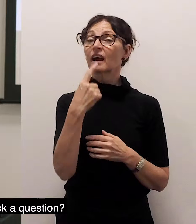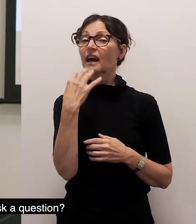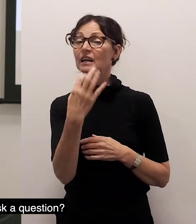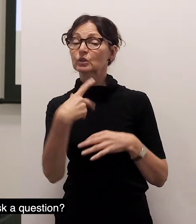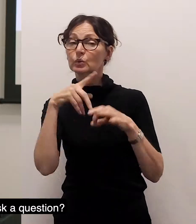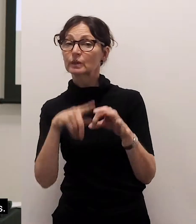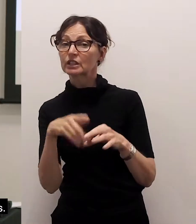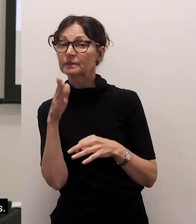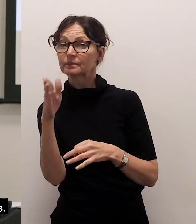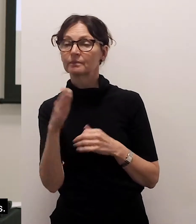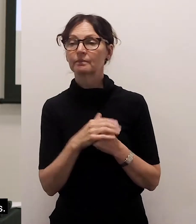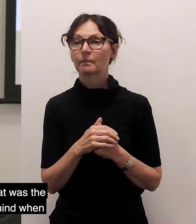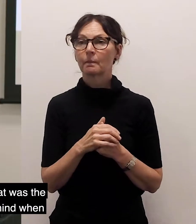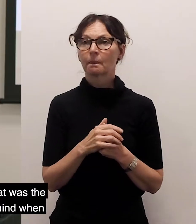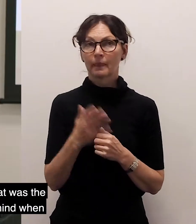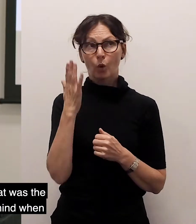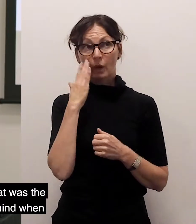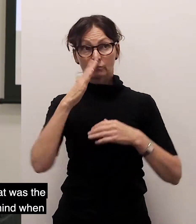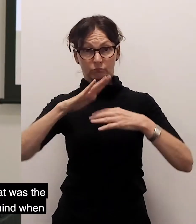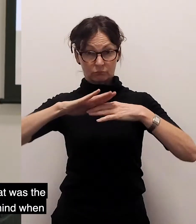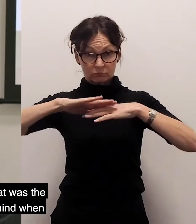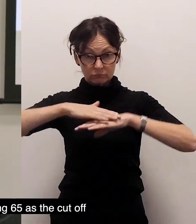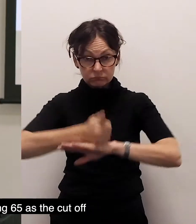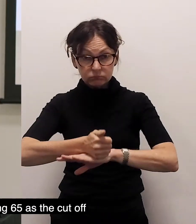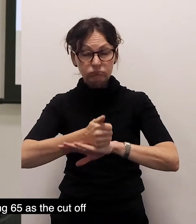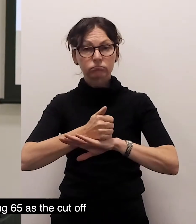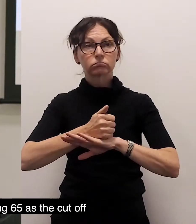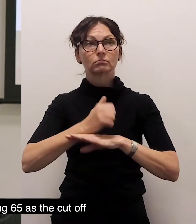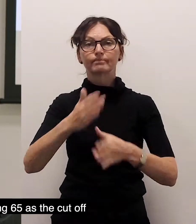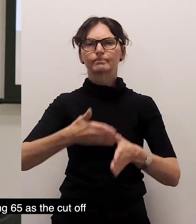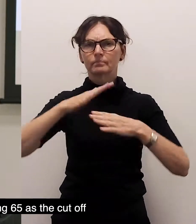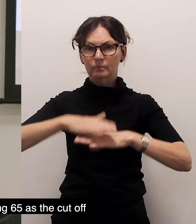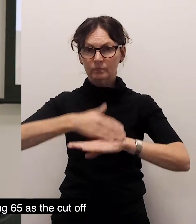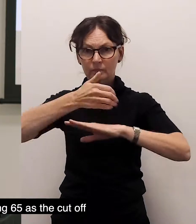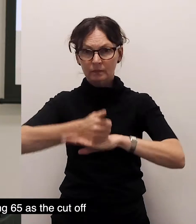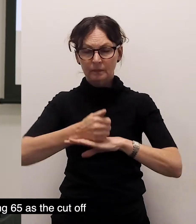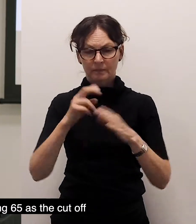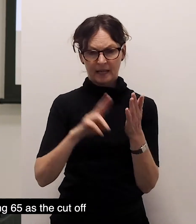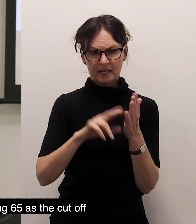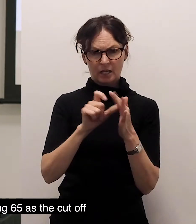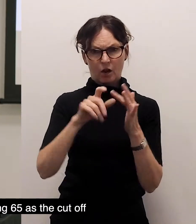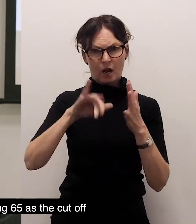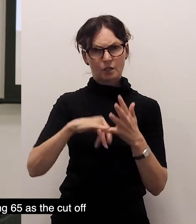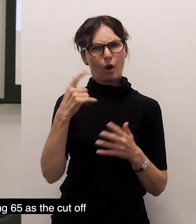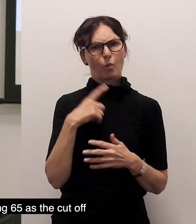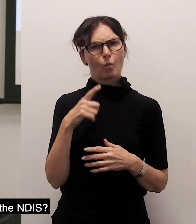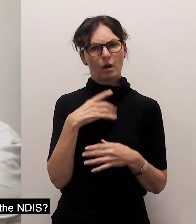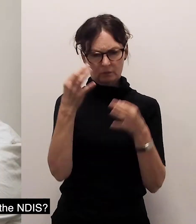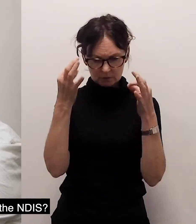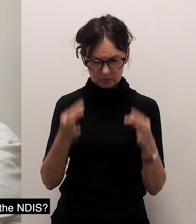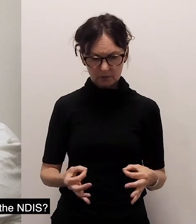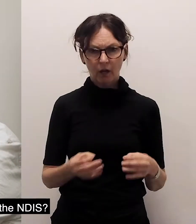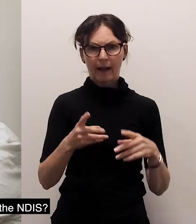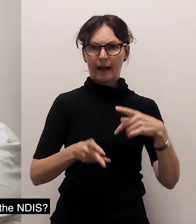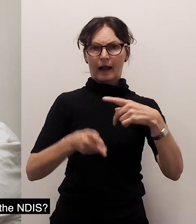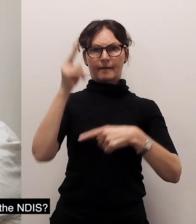Mona, can I ask a question? Yes. What was the rationale behind when they set this up? Having 65 as a